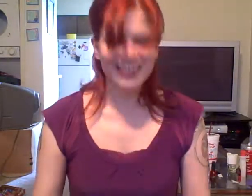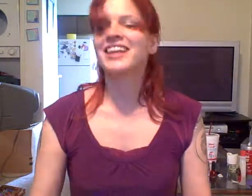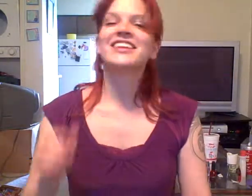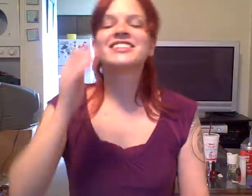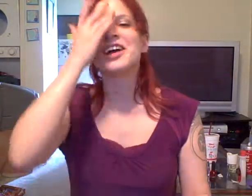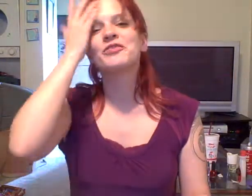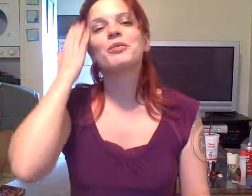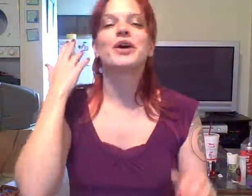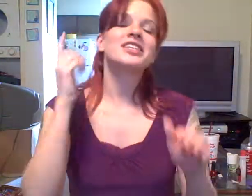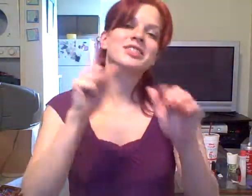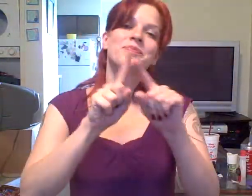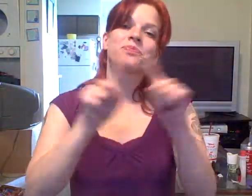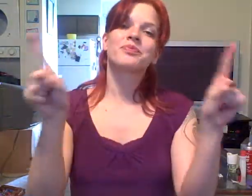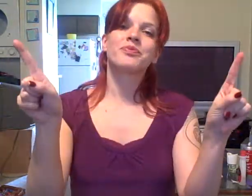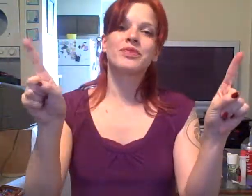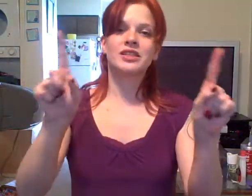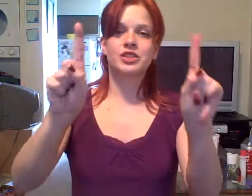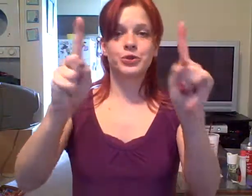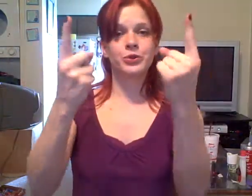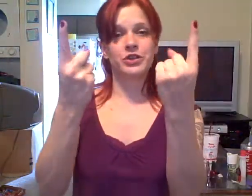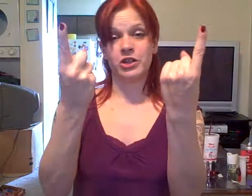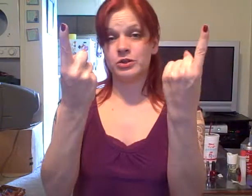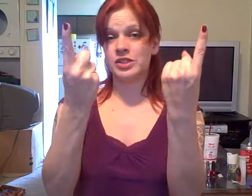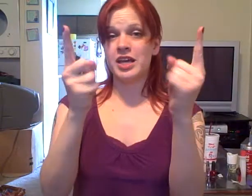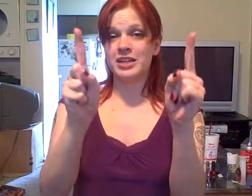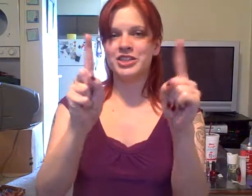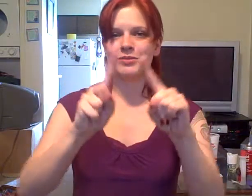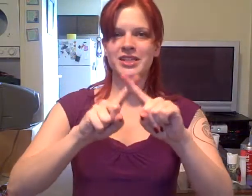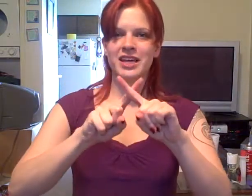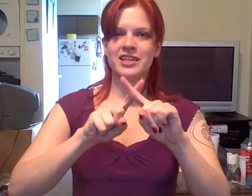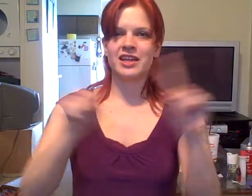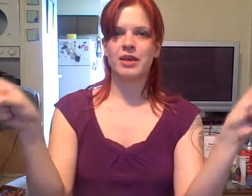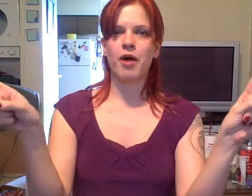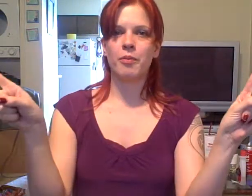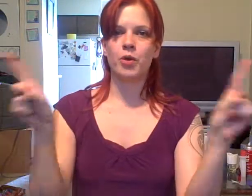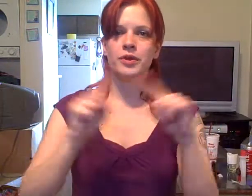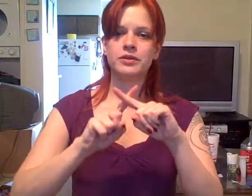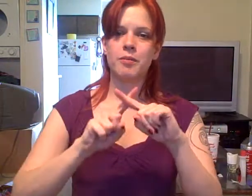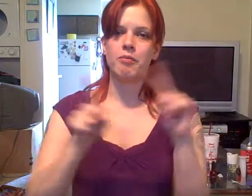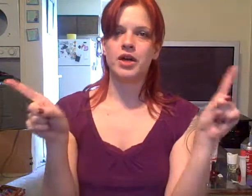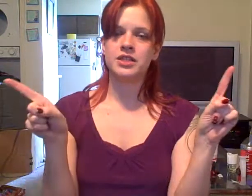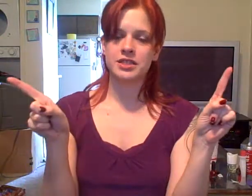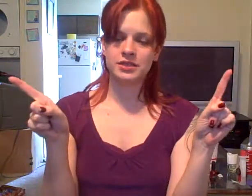And the sign for butt is the closed D, hand shapes again, and they pop open. But